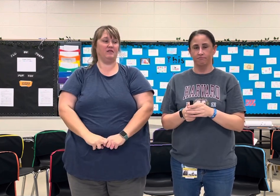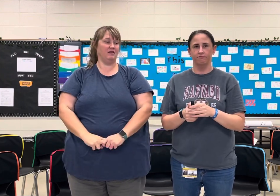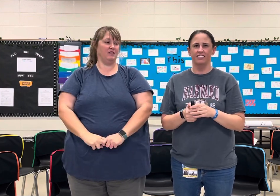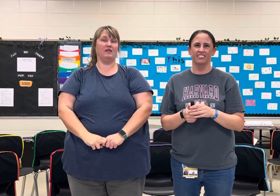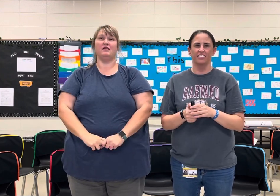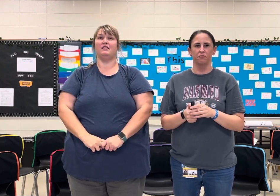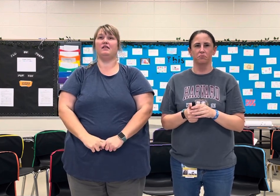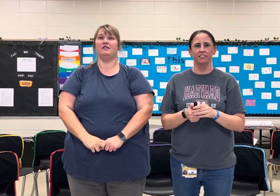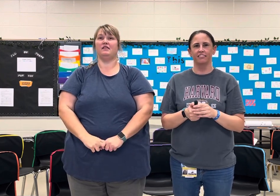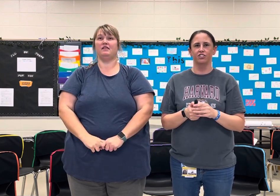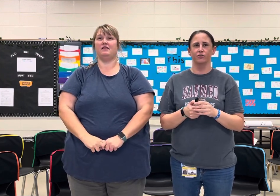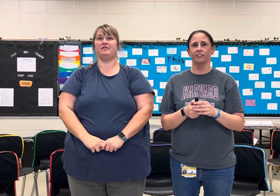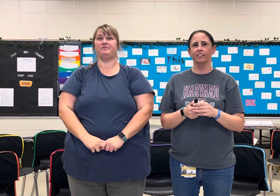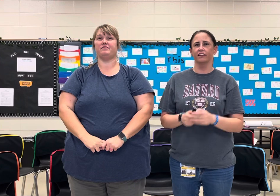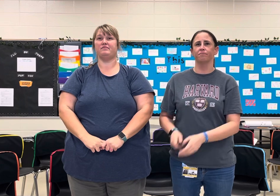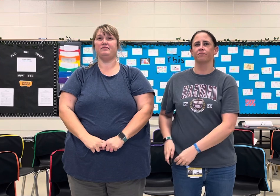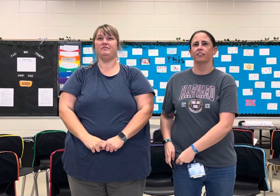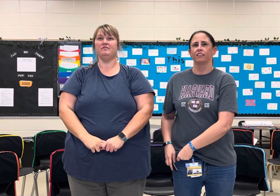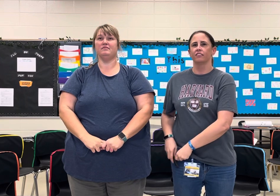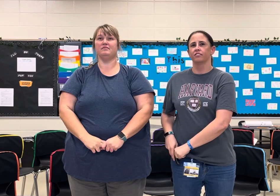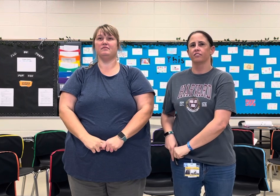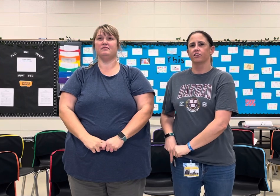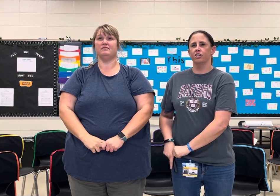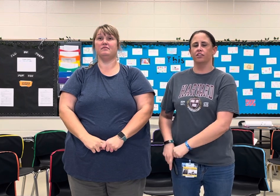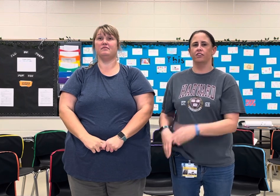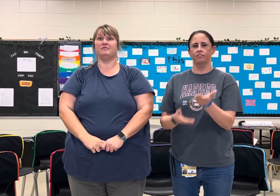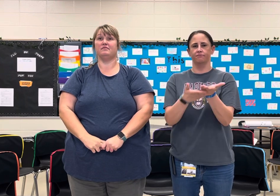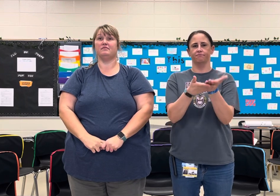not to gum, but like chewing it like that. Cook.